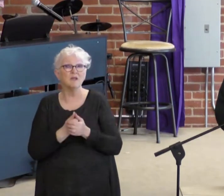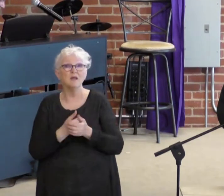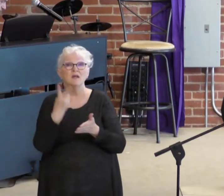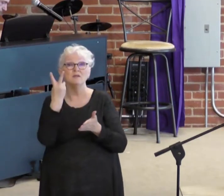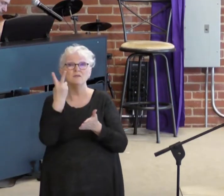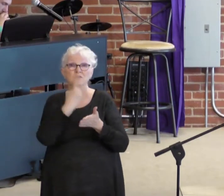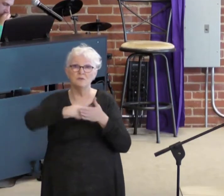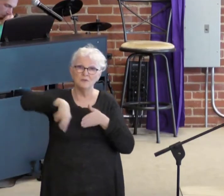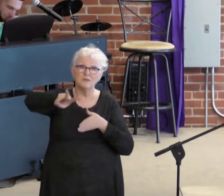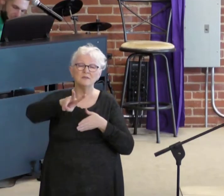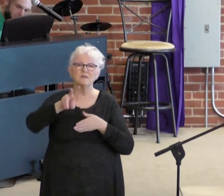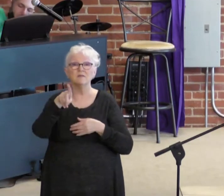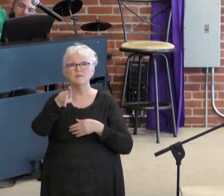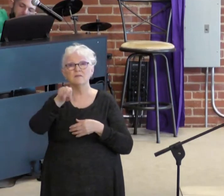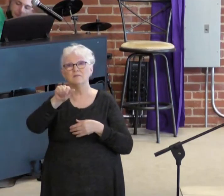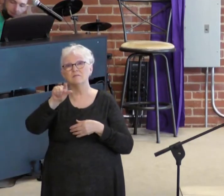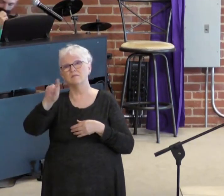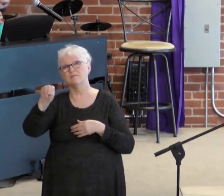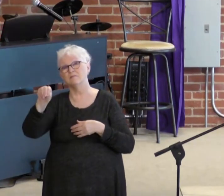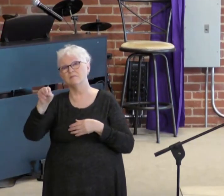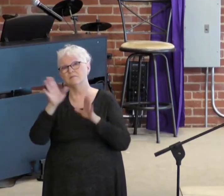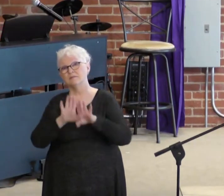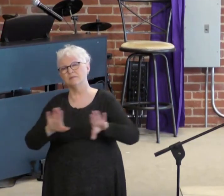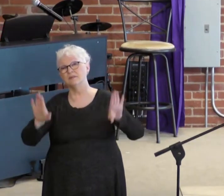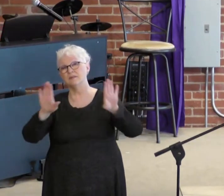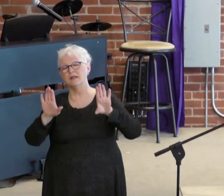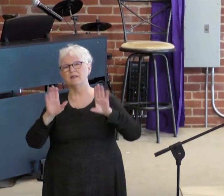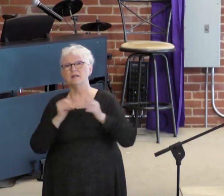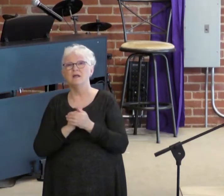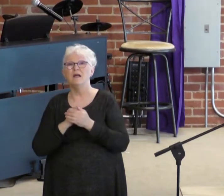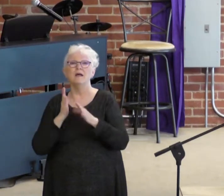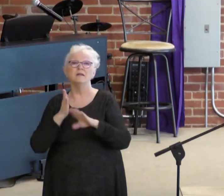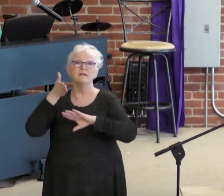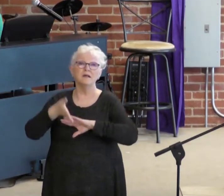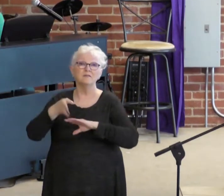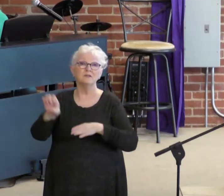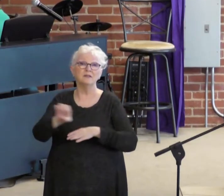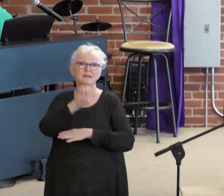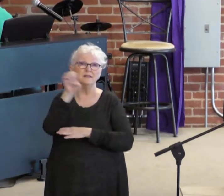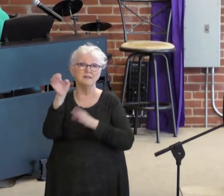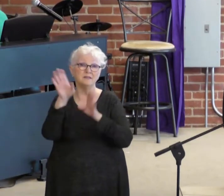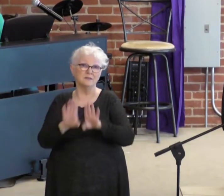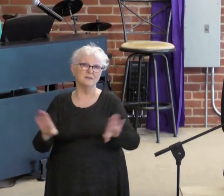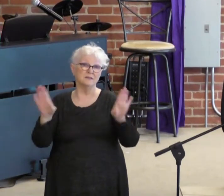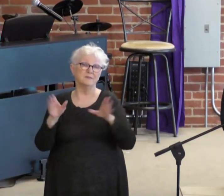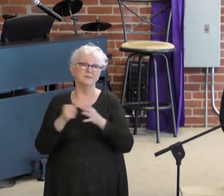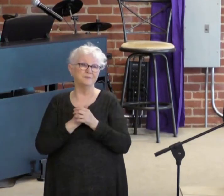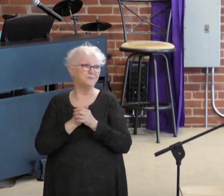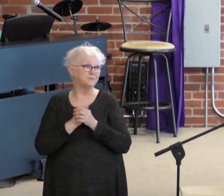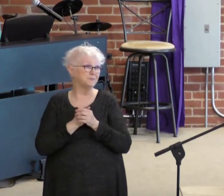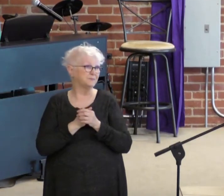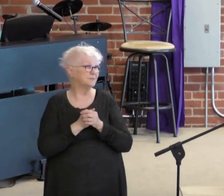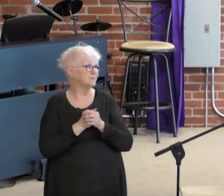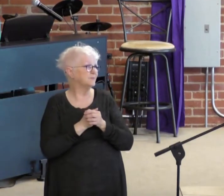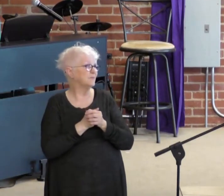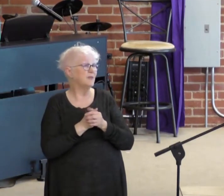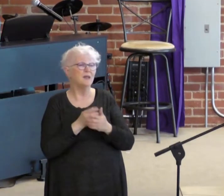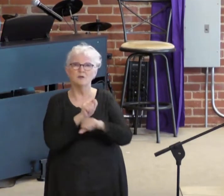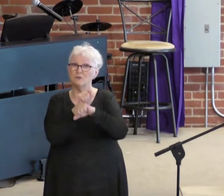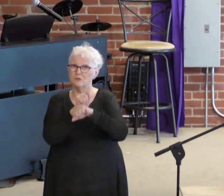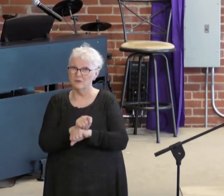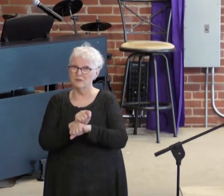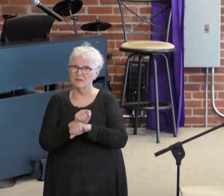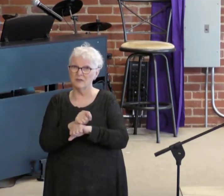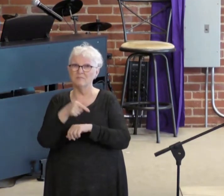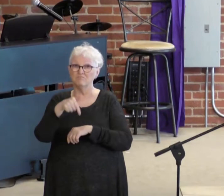be Palm Sunday, and then the following weekend will be Easter. Now, we traditionally at Shades of Grace